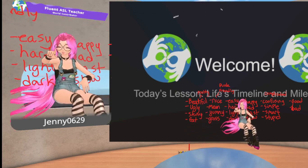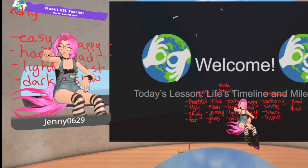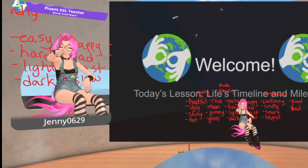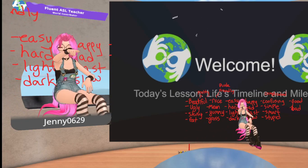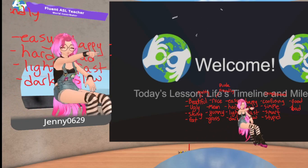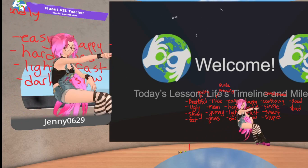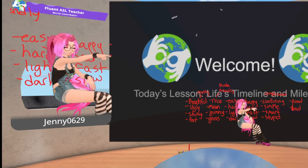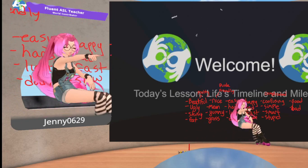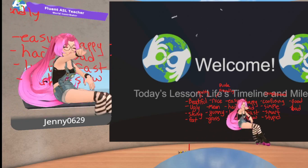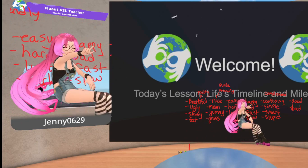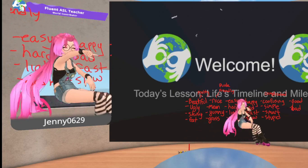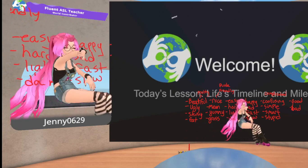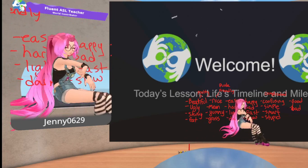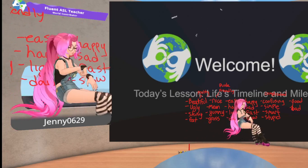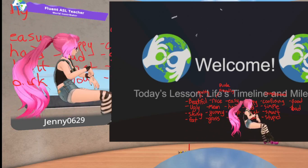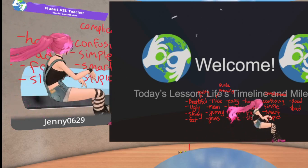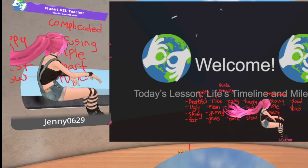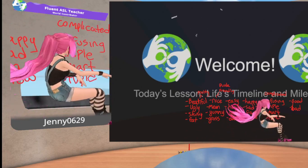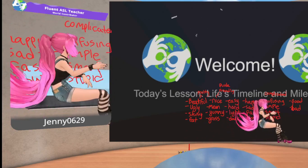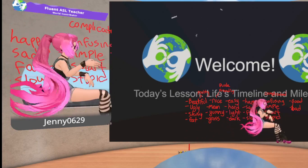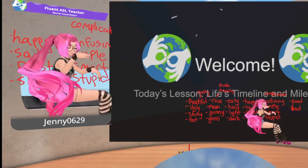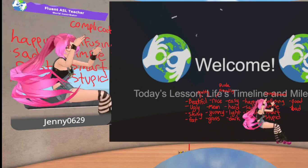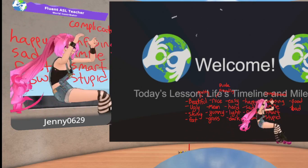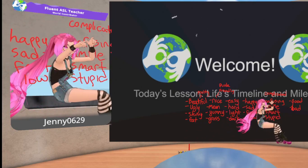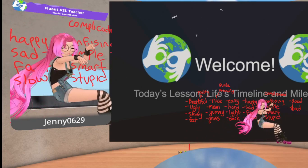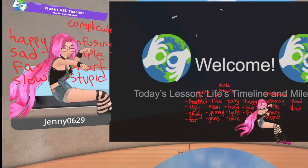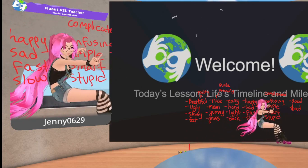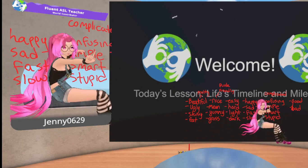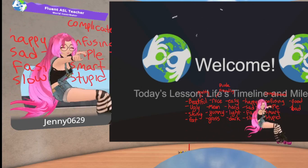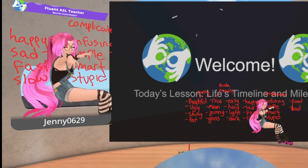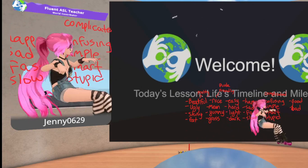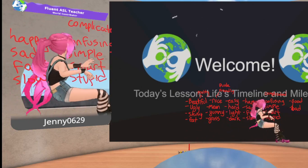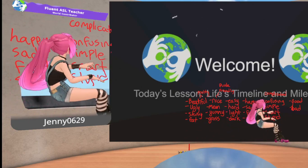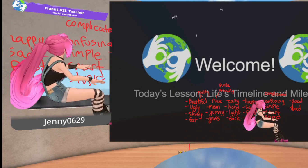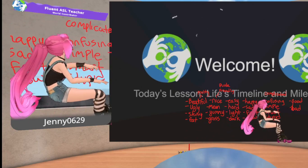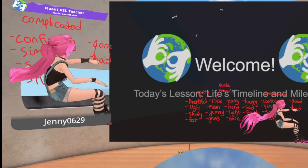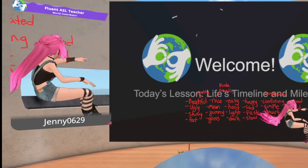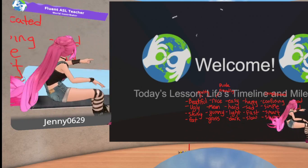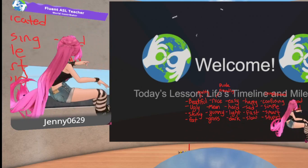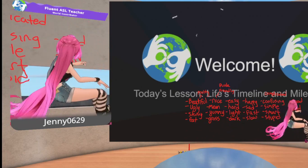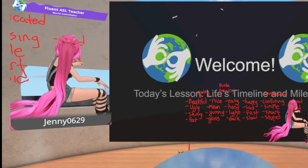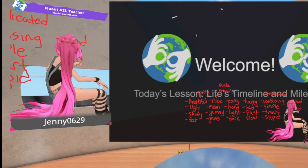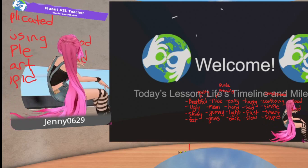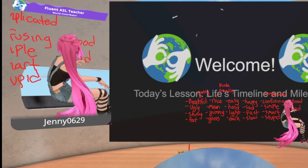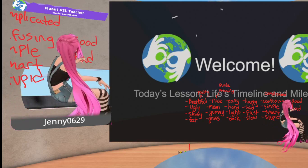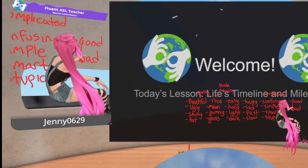call yourself stupid and don't call other people stupid. This is only for educational purposes. Okay.